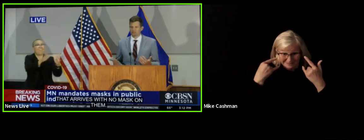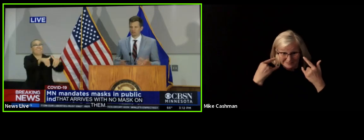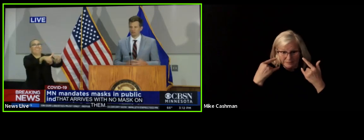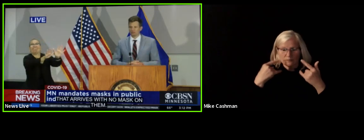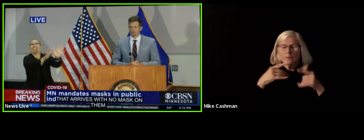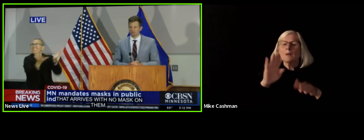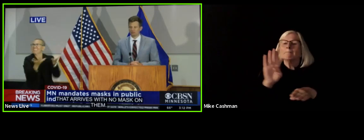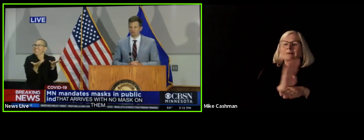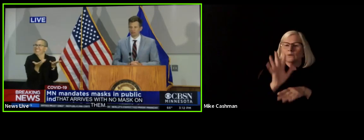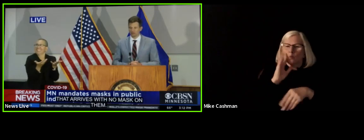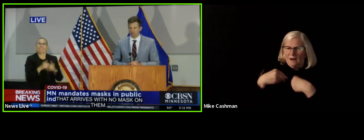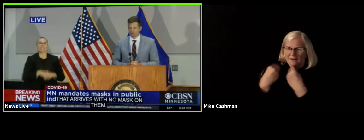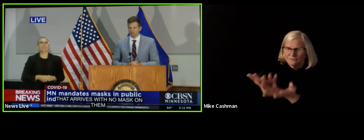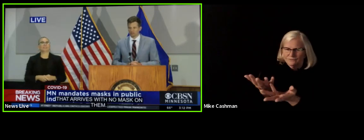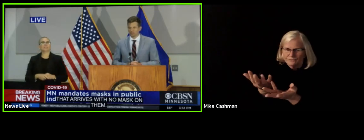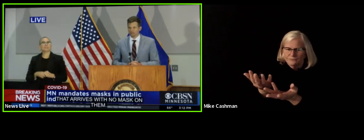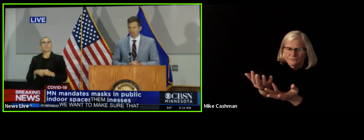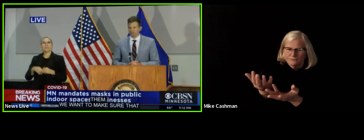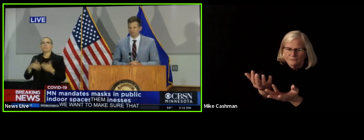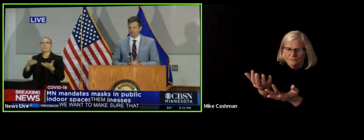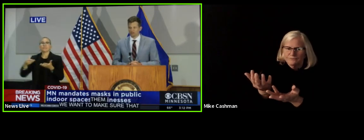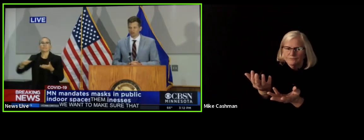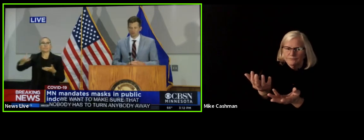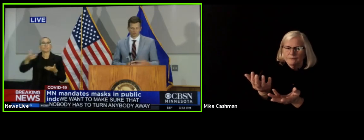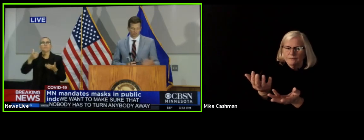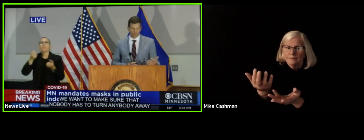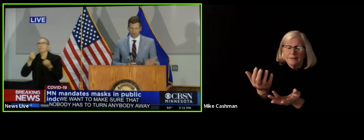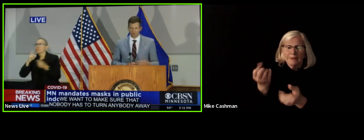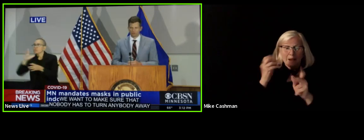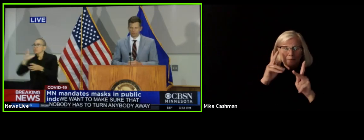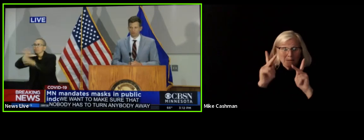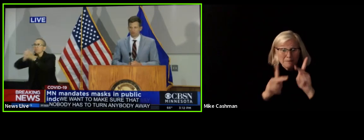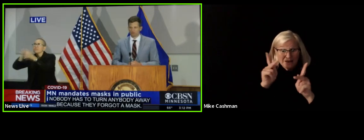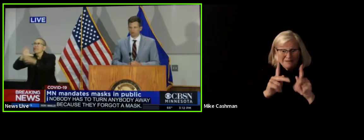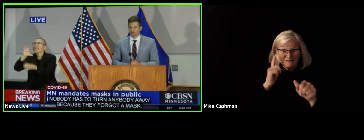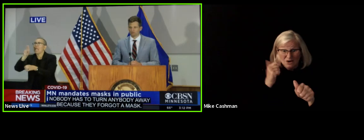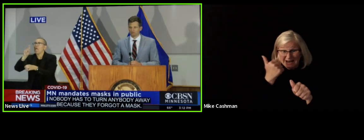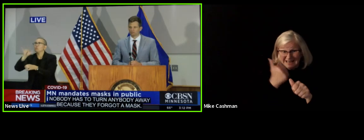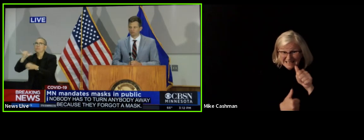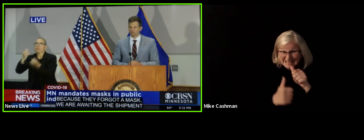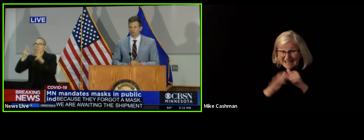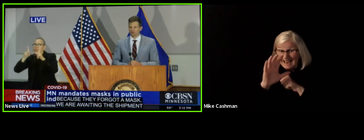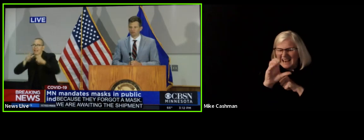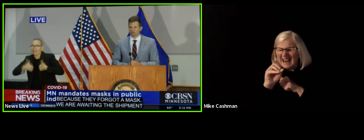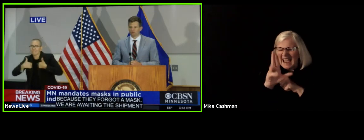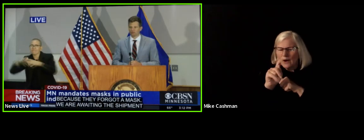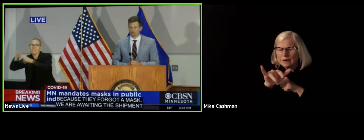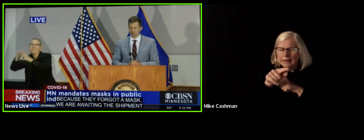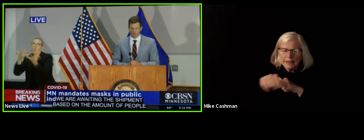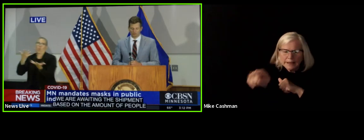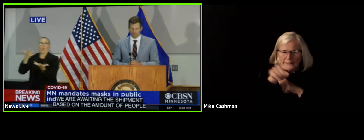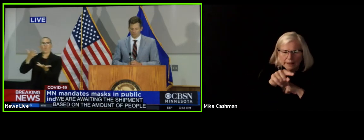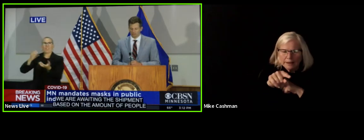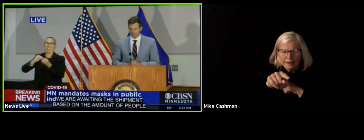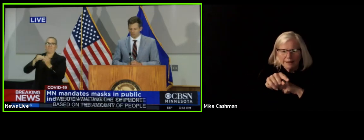on the number of people per county. And we had a call just this morning with all those chambers of commerce to help move that forward.